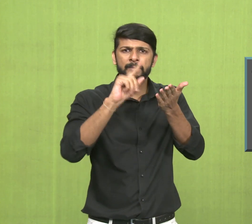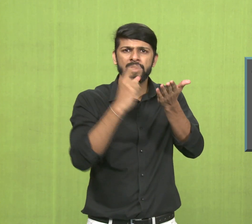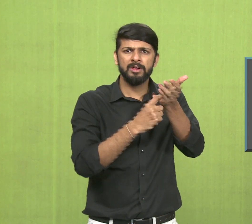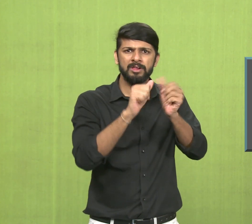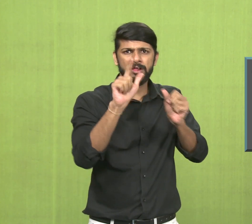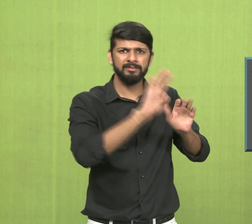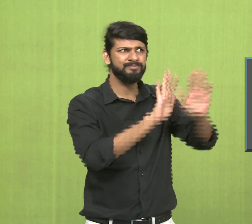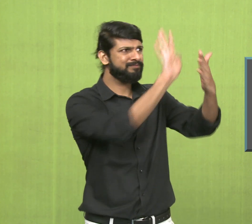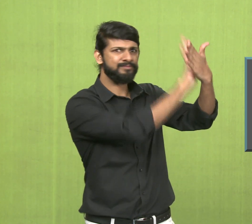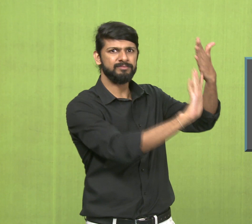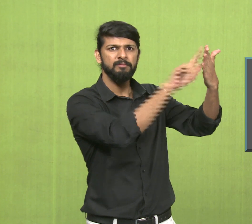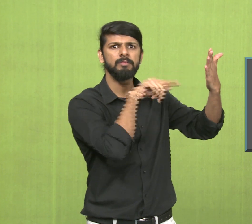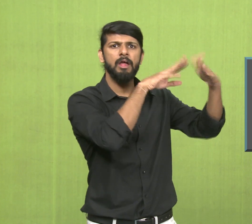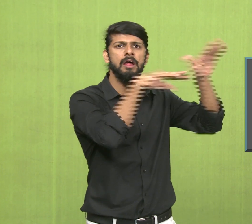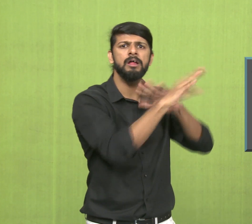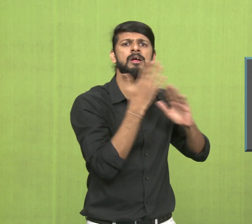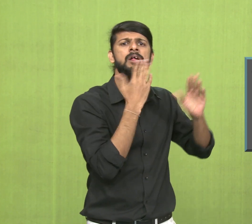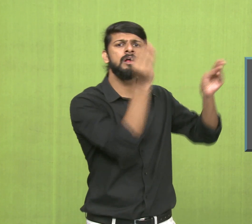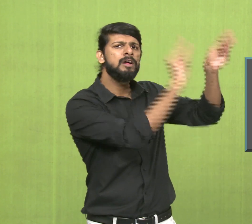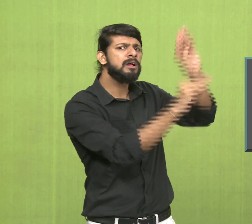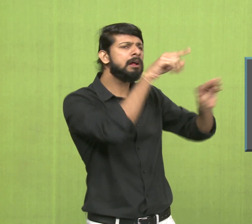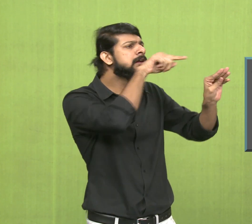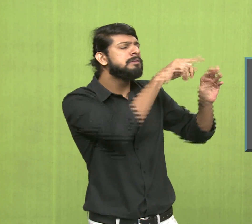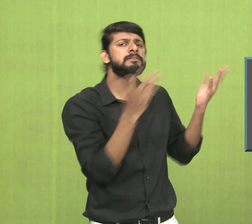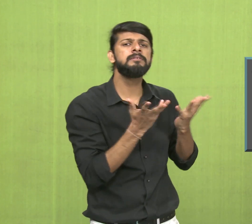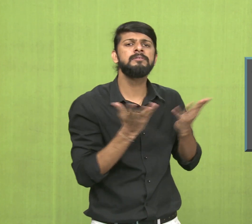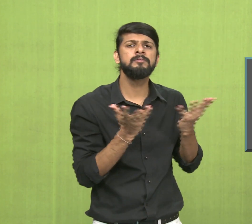Question number 4. What is the medium of this mural?